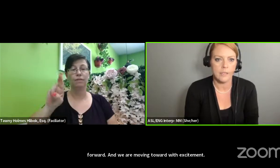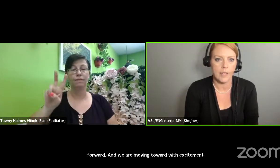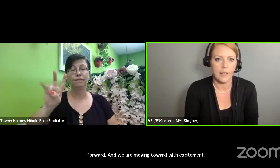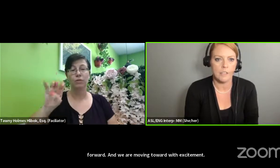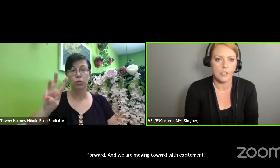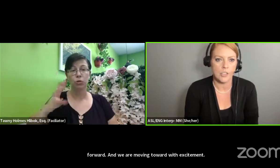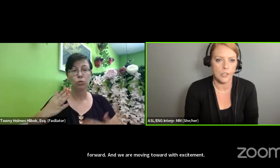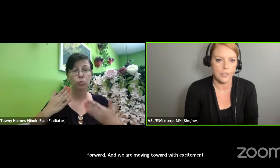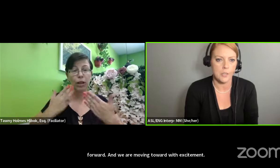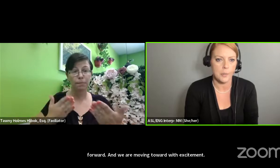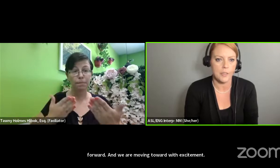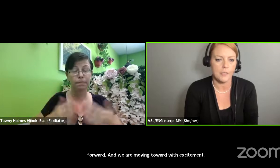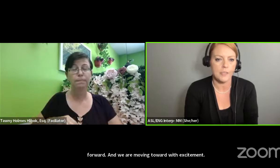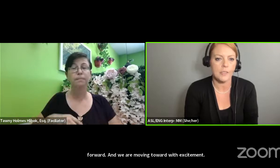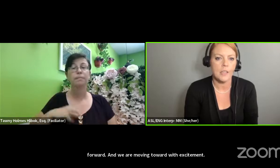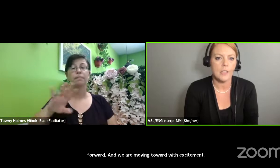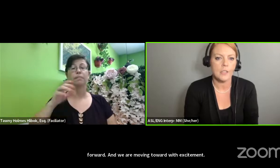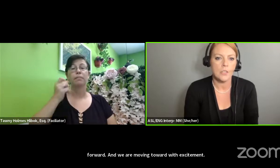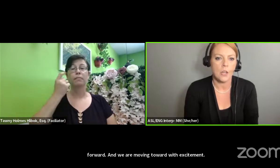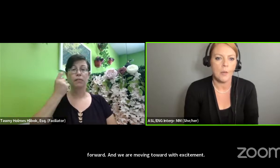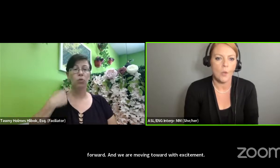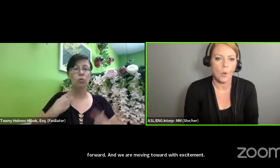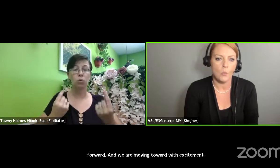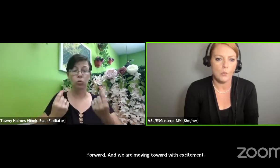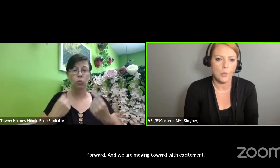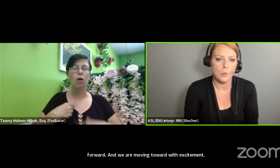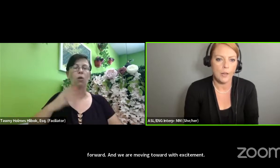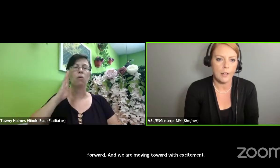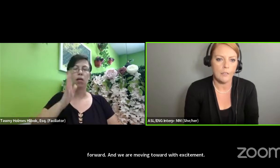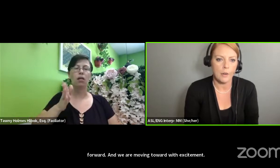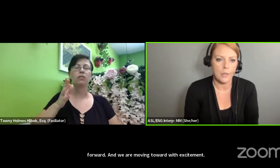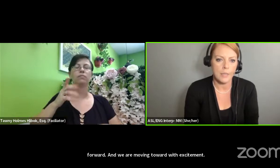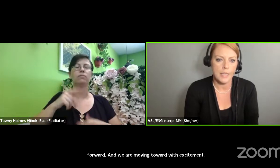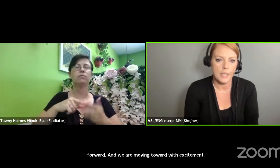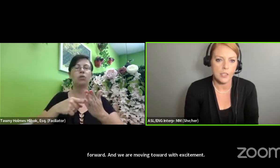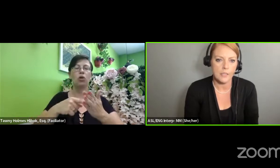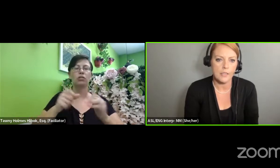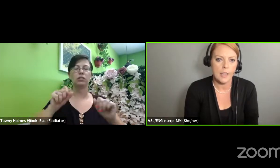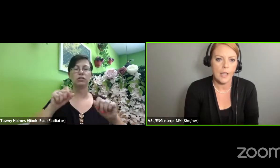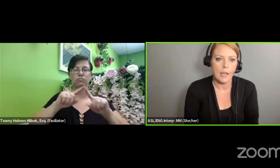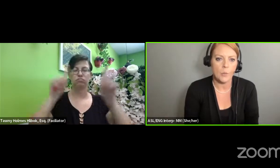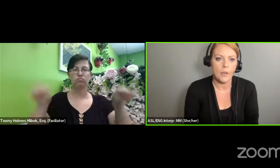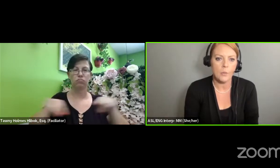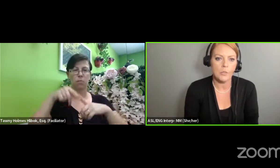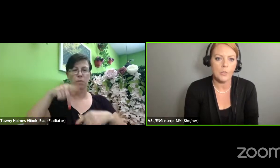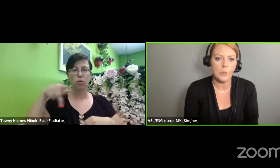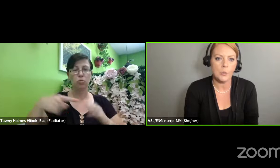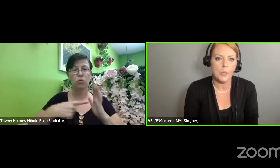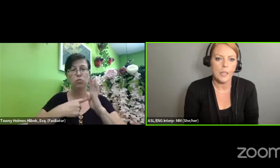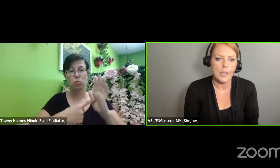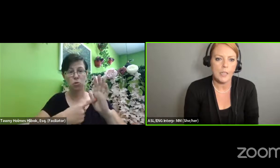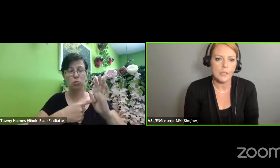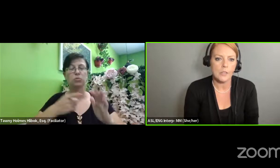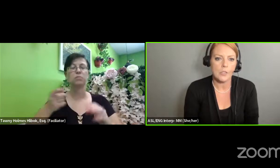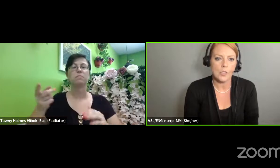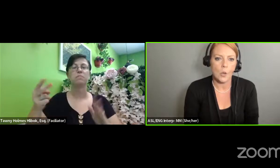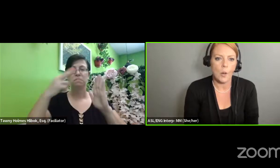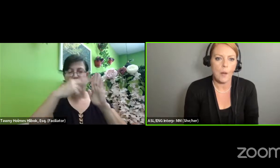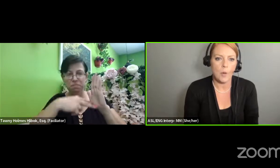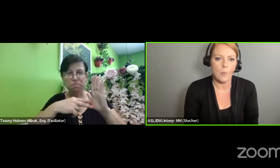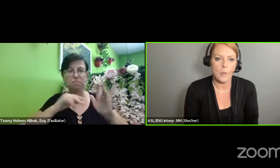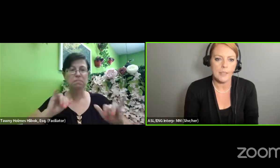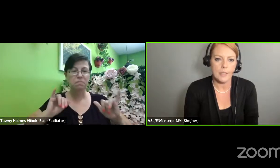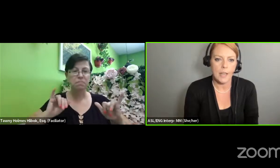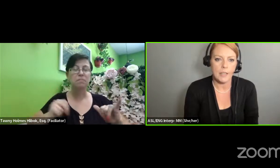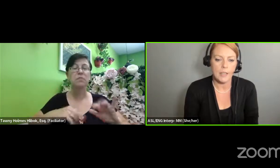the next slide after shared experiences to talk about the overview of the recommendations. And what I will do is show